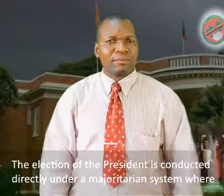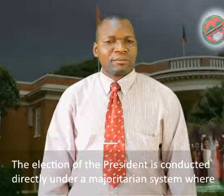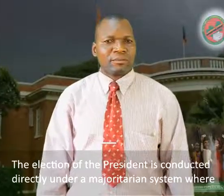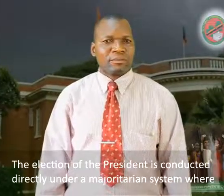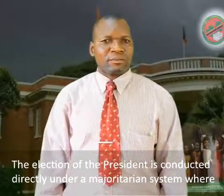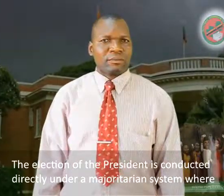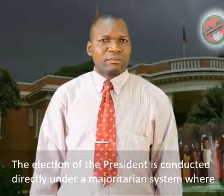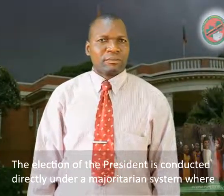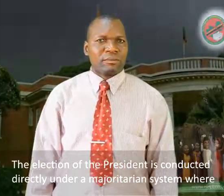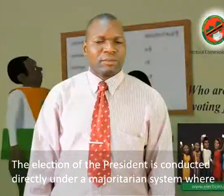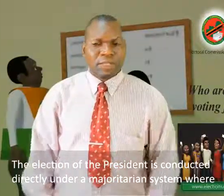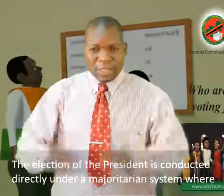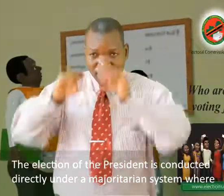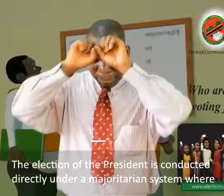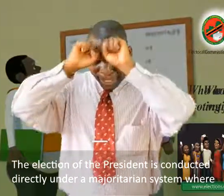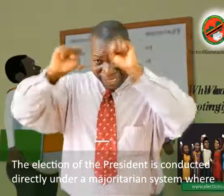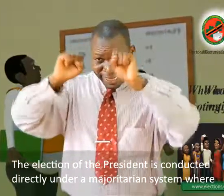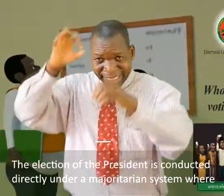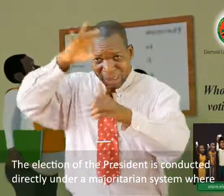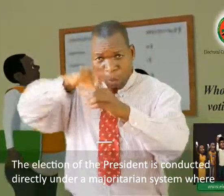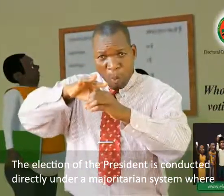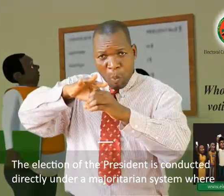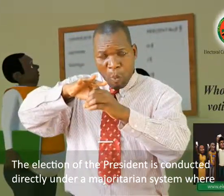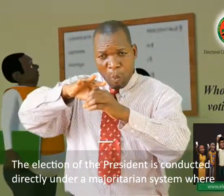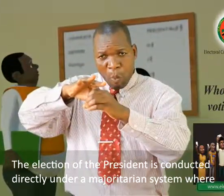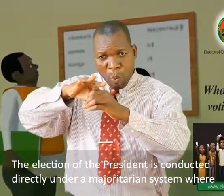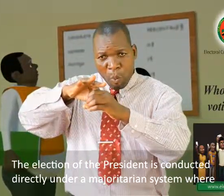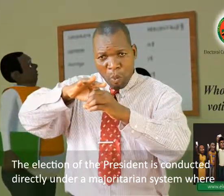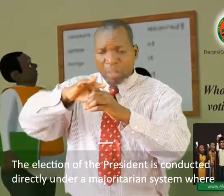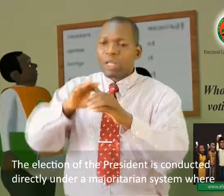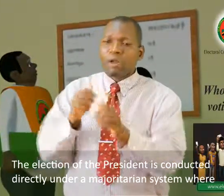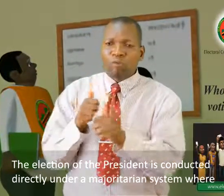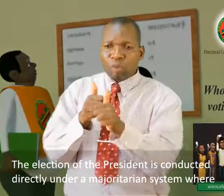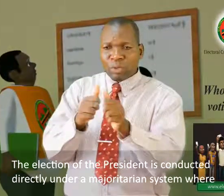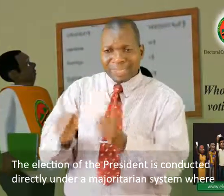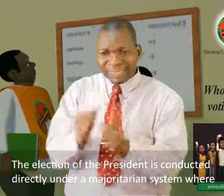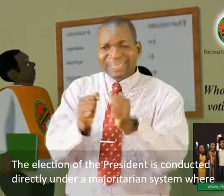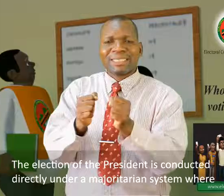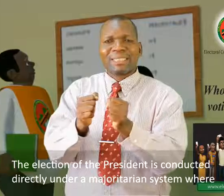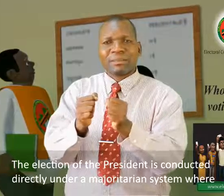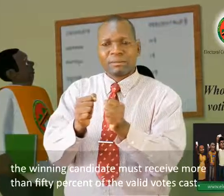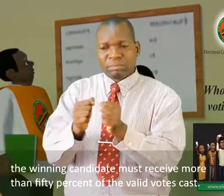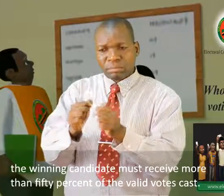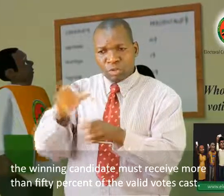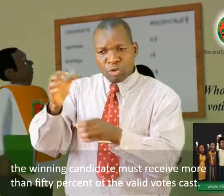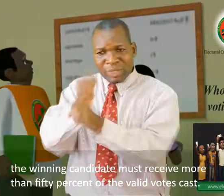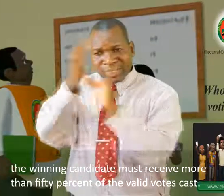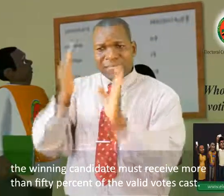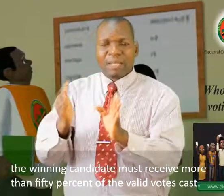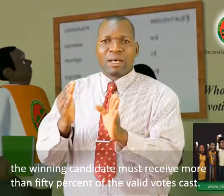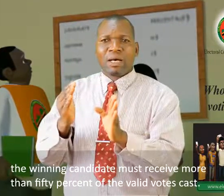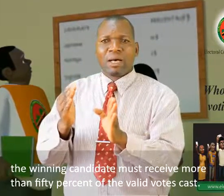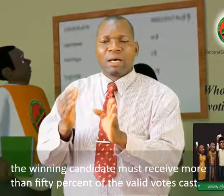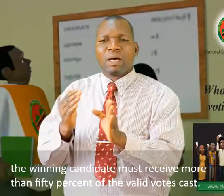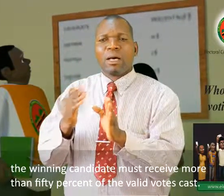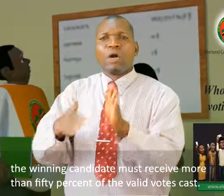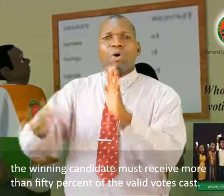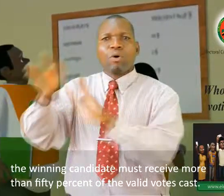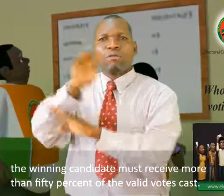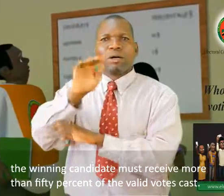election of the president is conducted directly under a majoritarian system where the winning candidate must receive more than